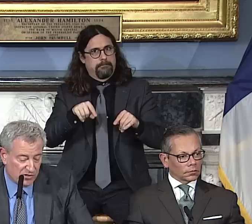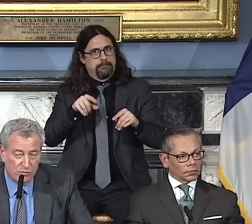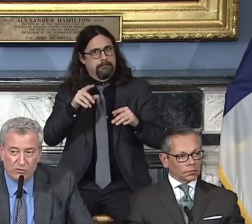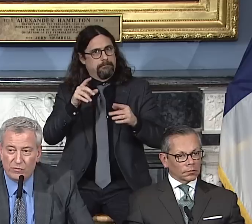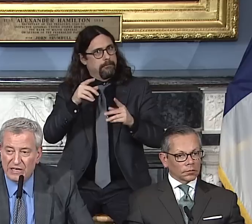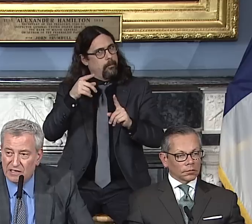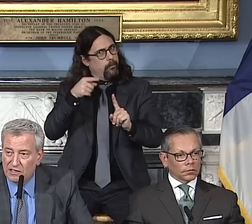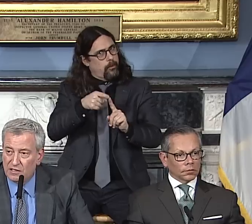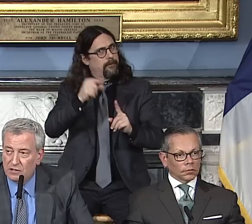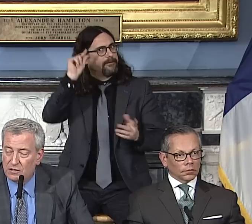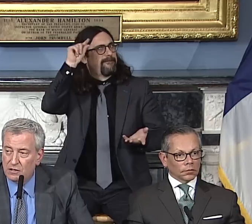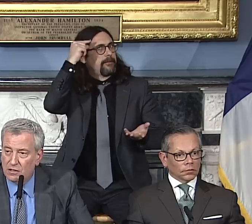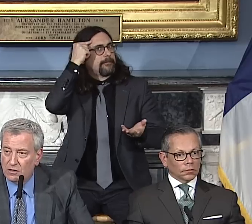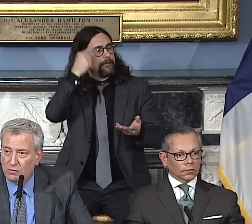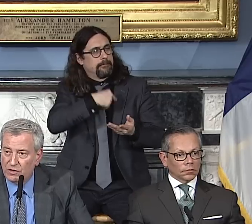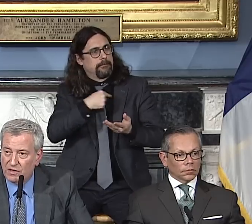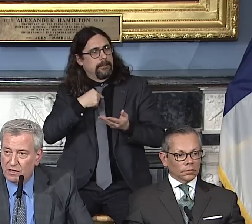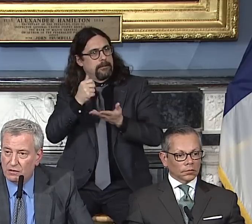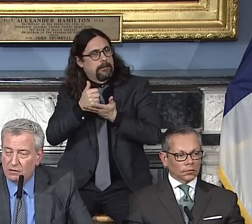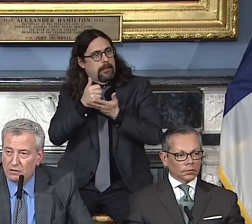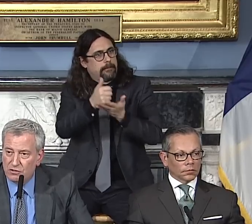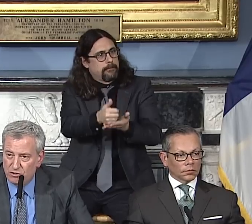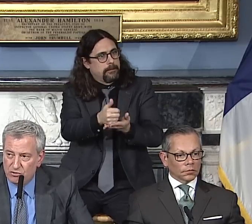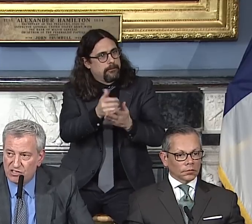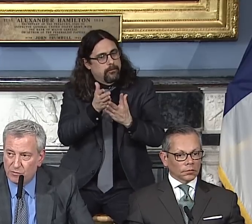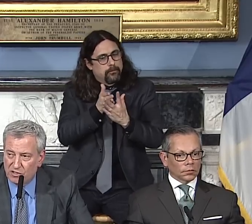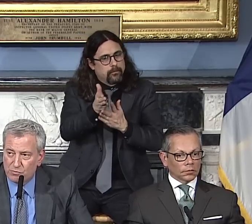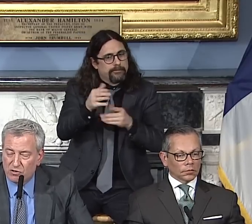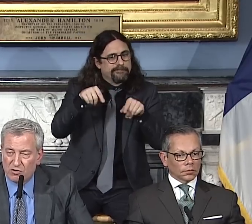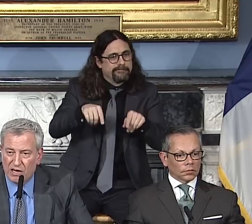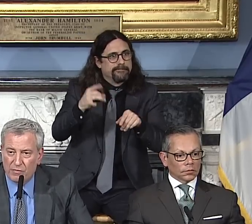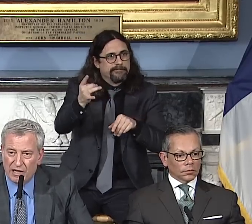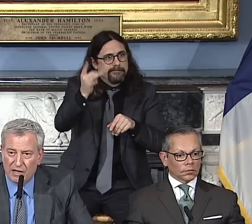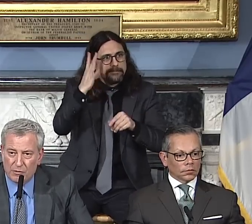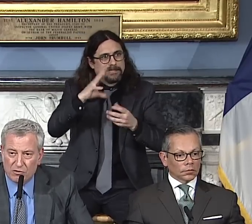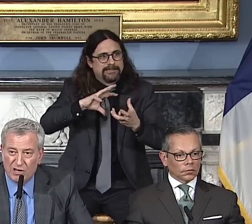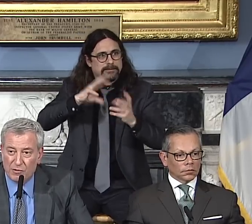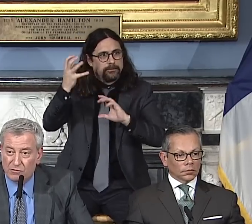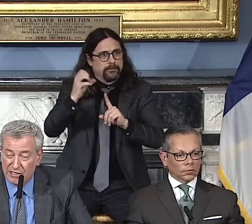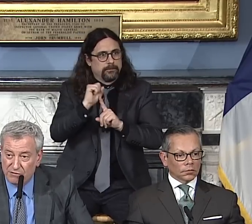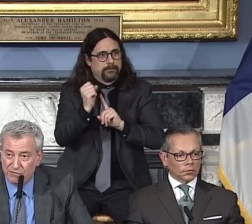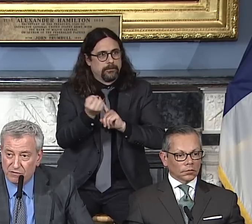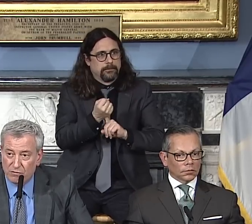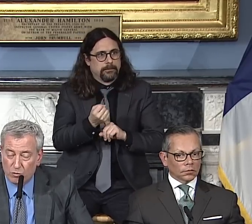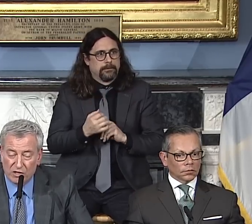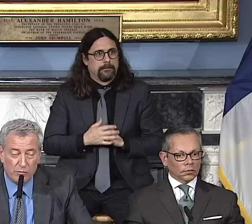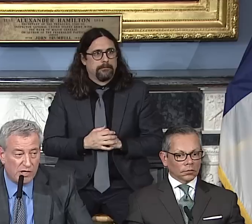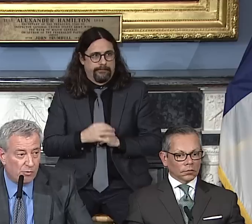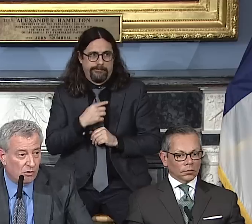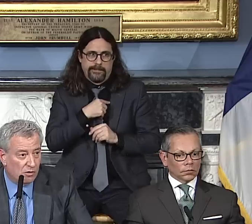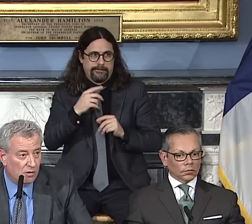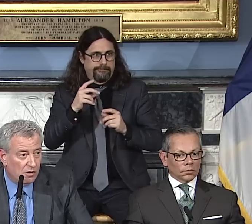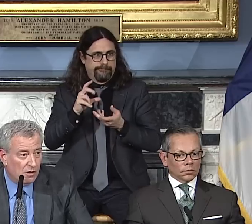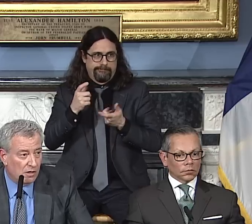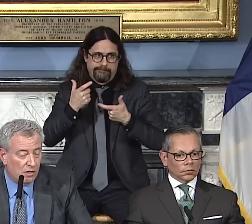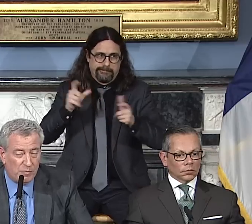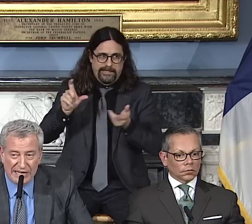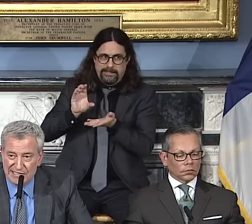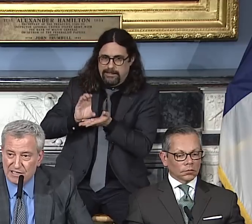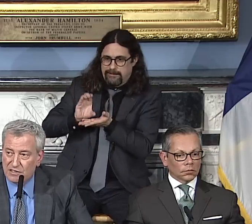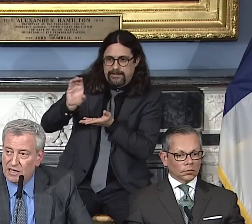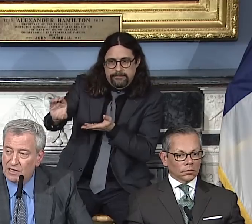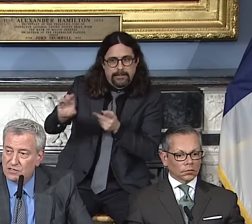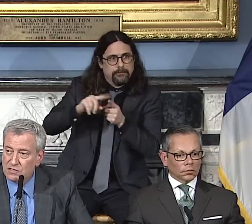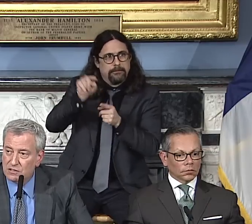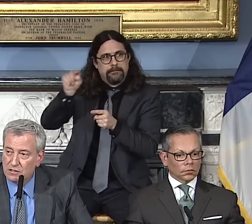federal government to move immediately with a huge stimulus program and a program of relief for working people,